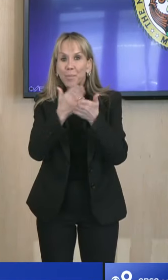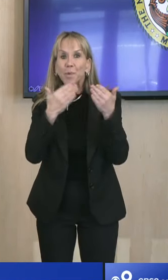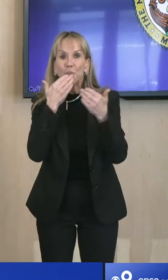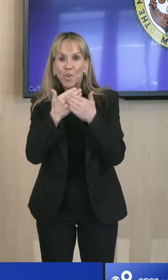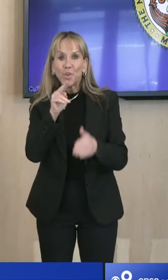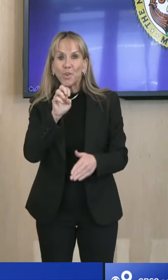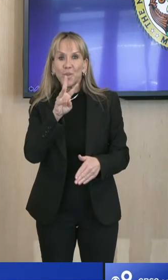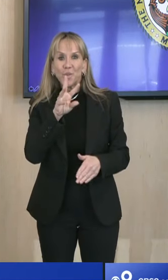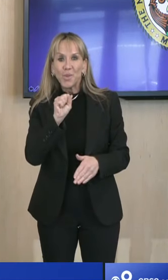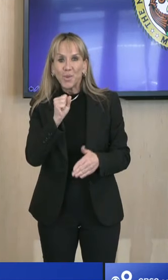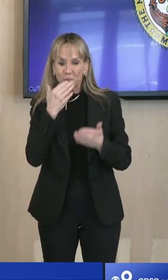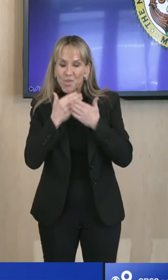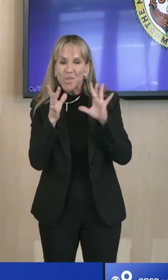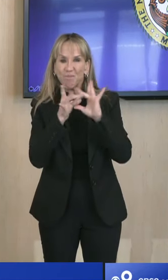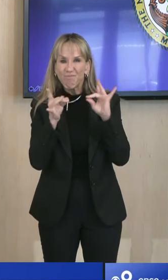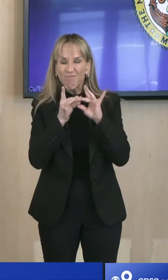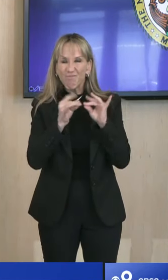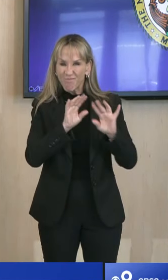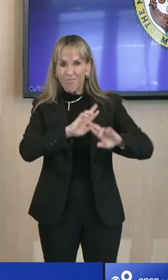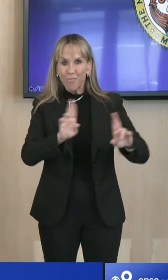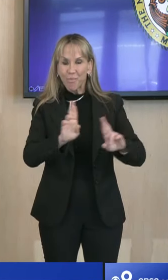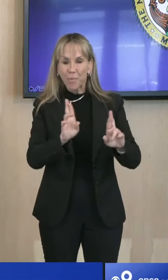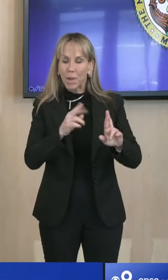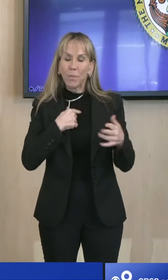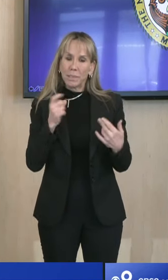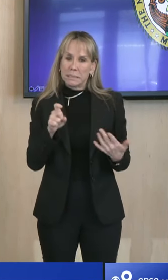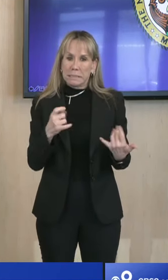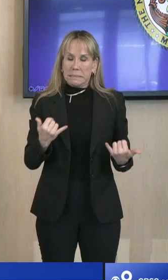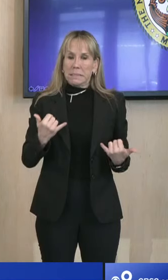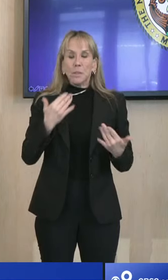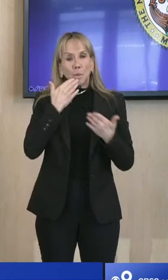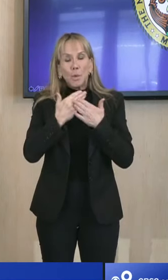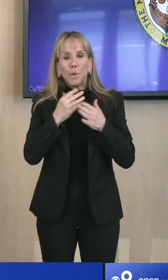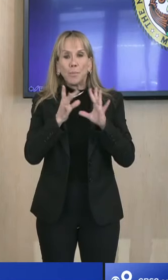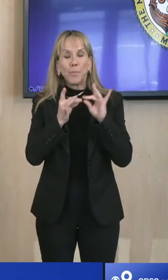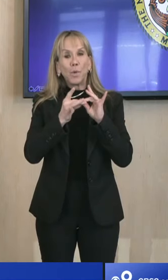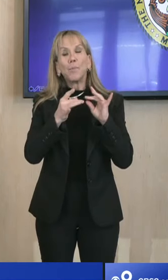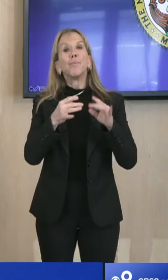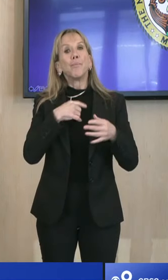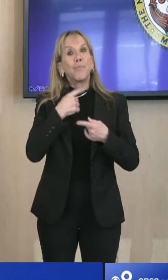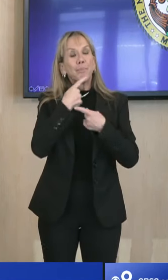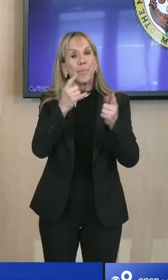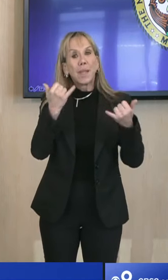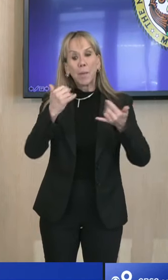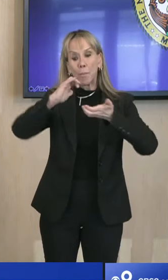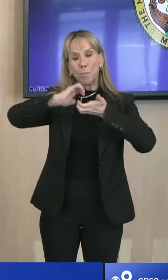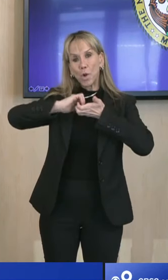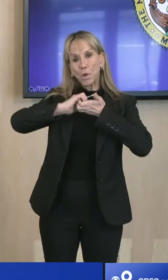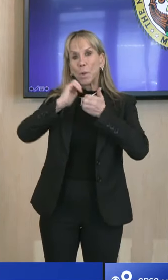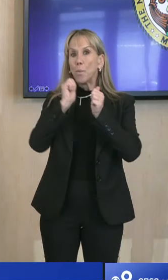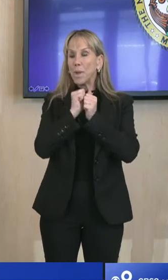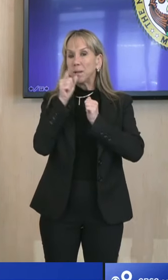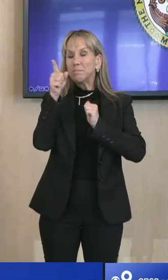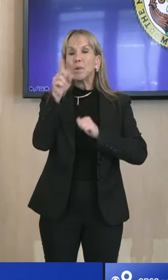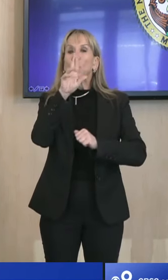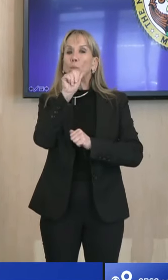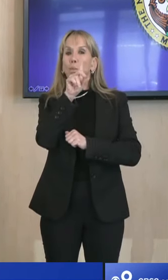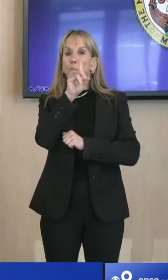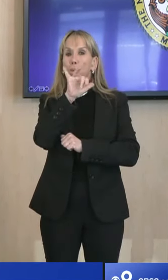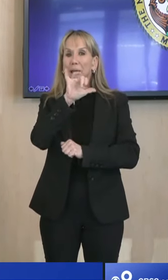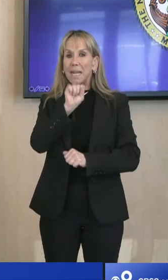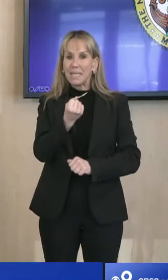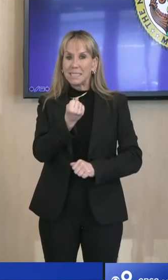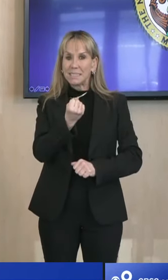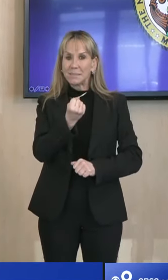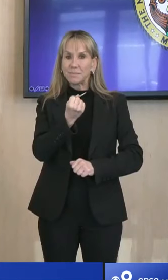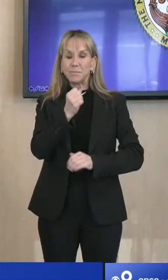sure we could all use at this point in time. Today we're announcing a partnership with Rady Children's Hospital and the